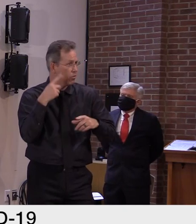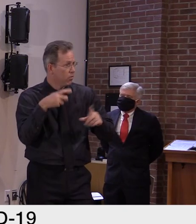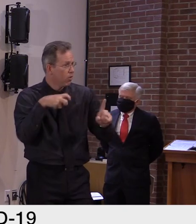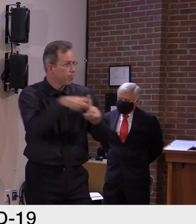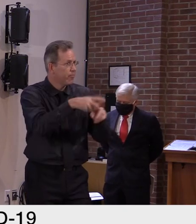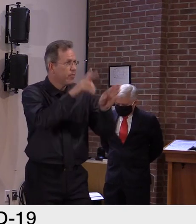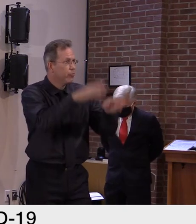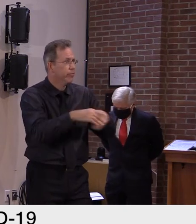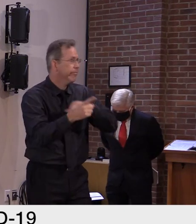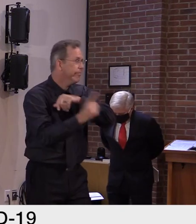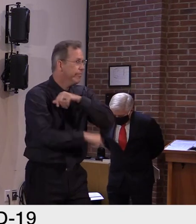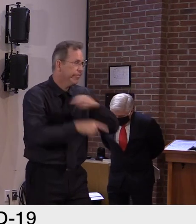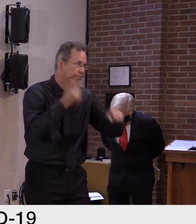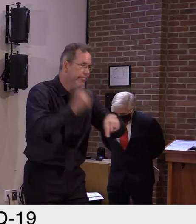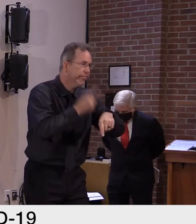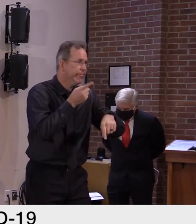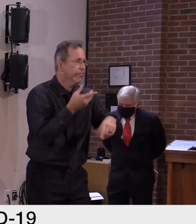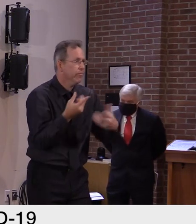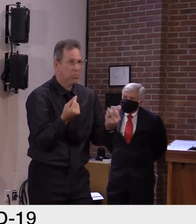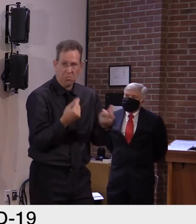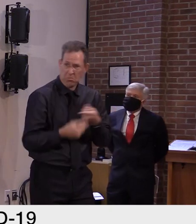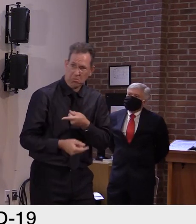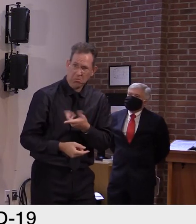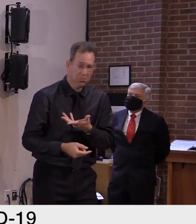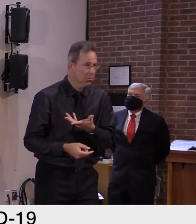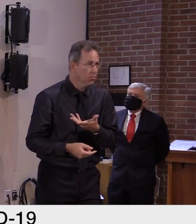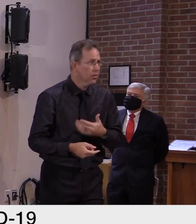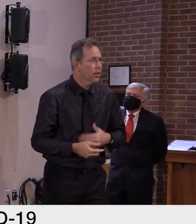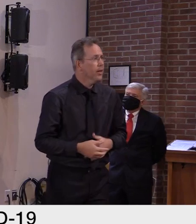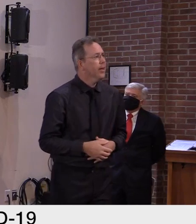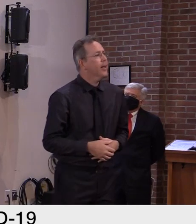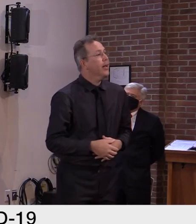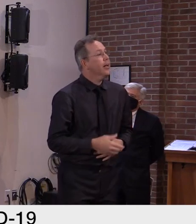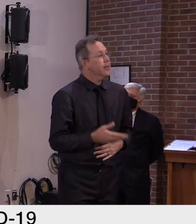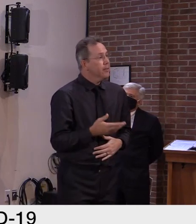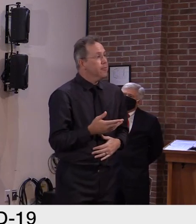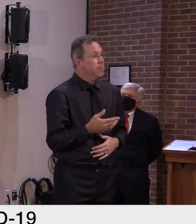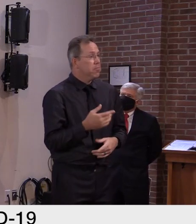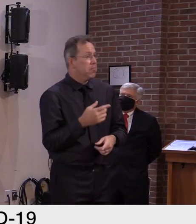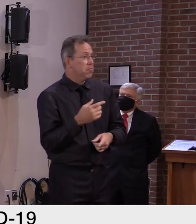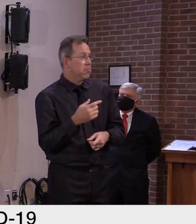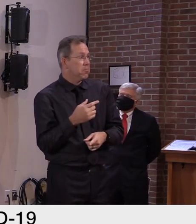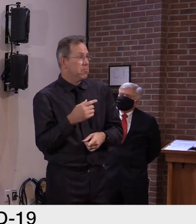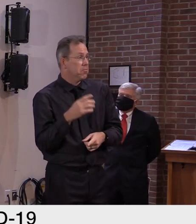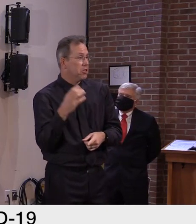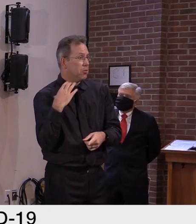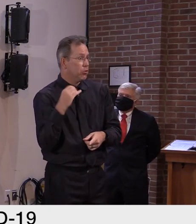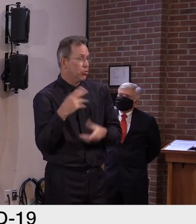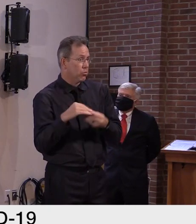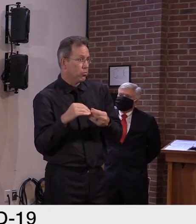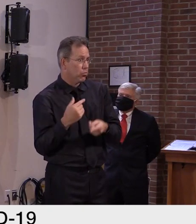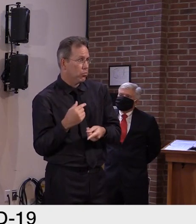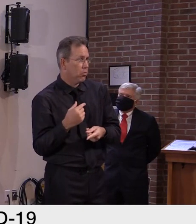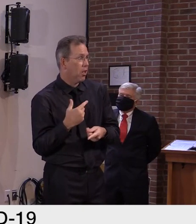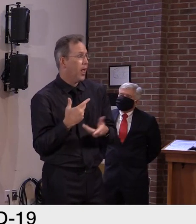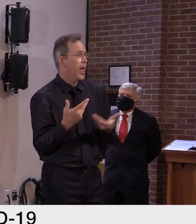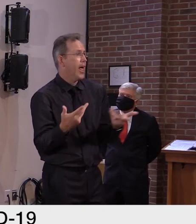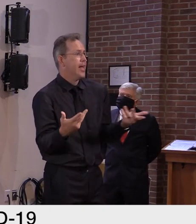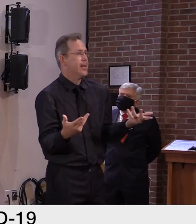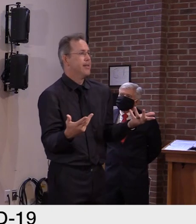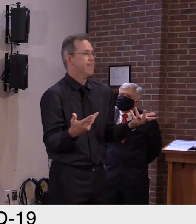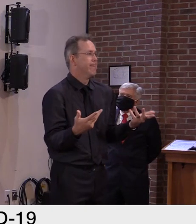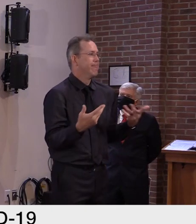compliance assessments, but as the governor's indicated, nothing's off the table depending on what our evolving experience looks like. Okay, thanks so